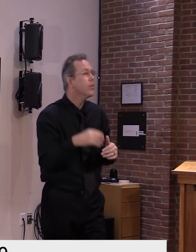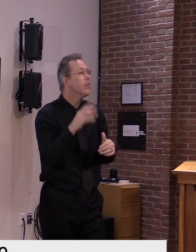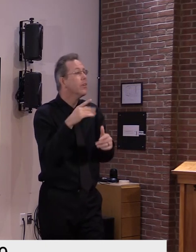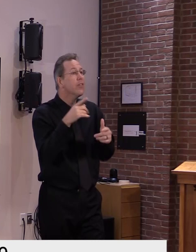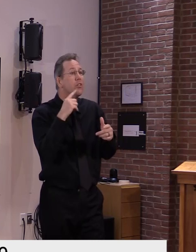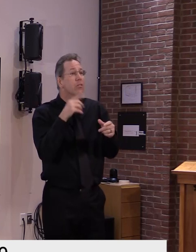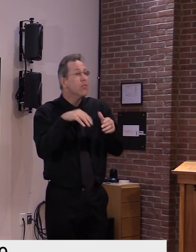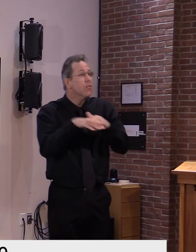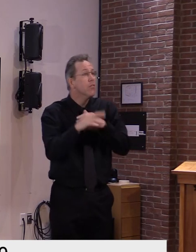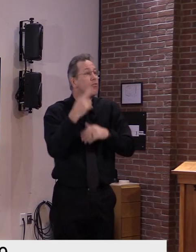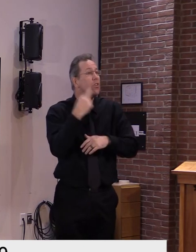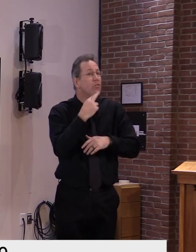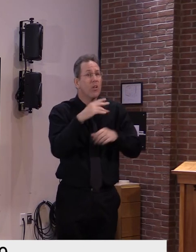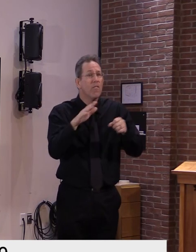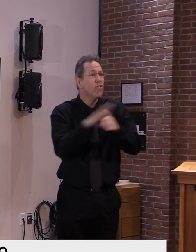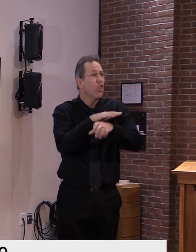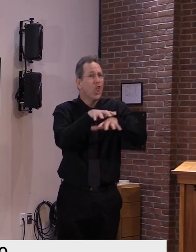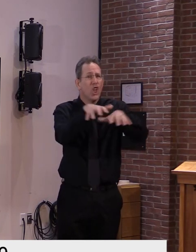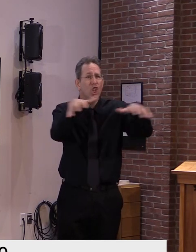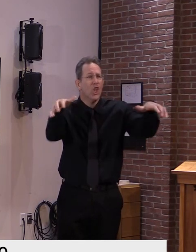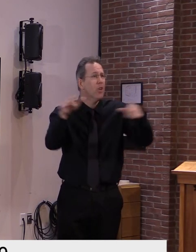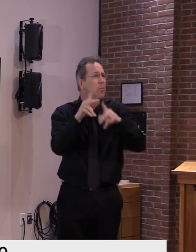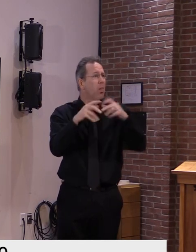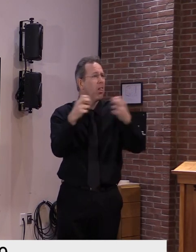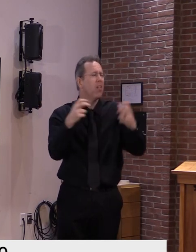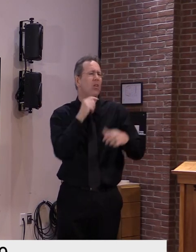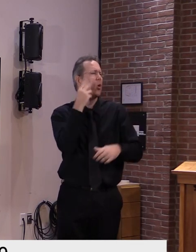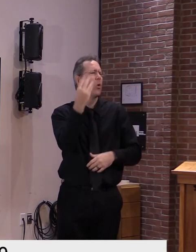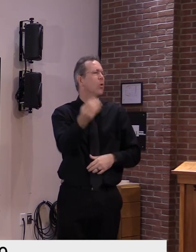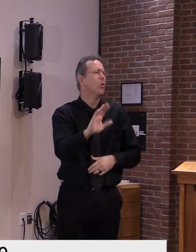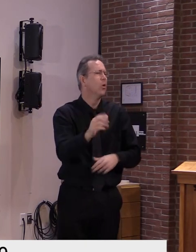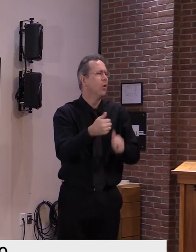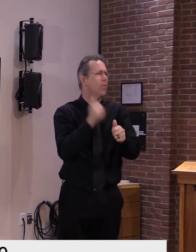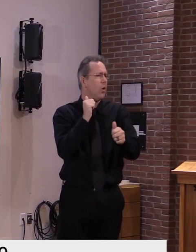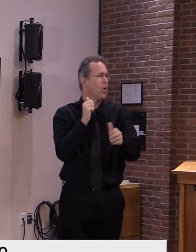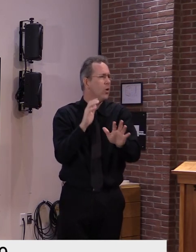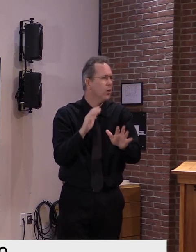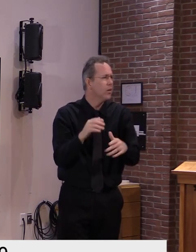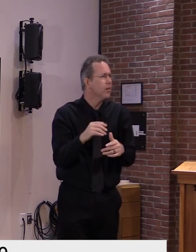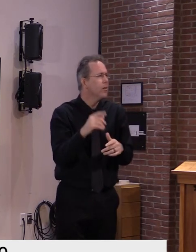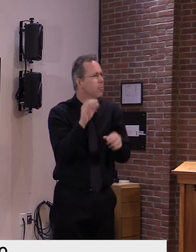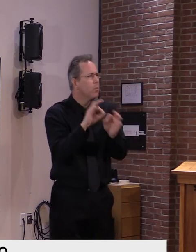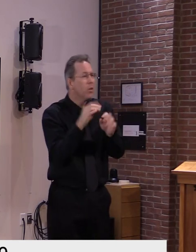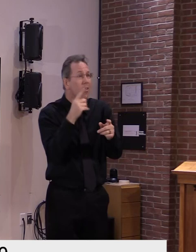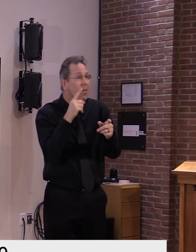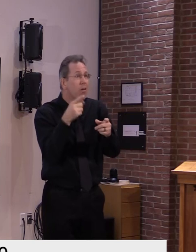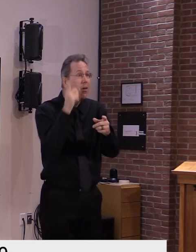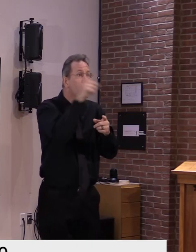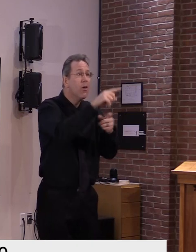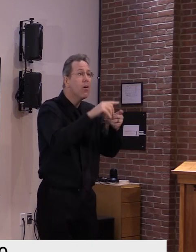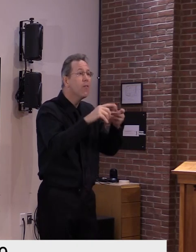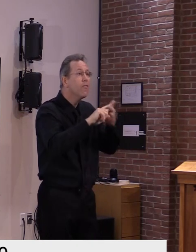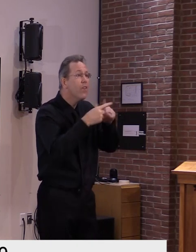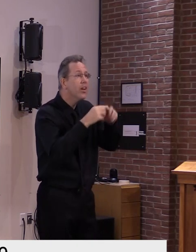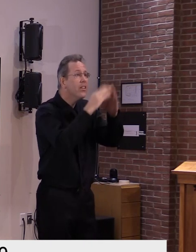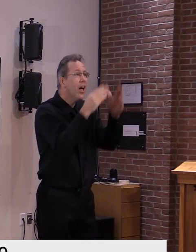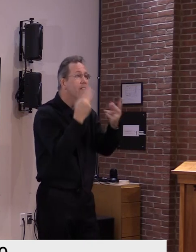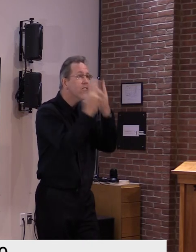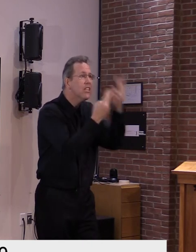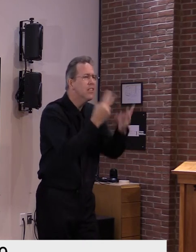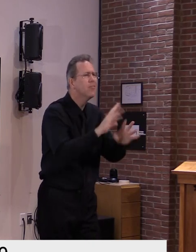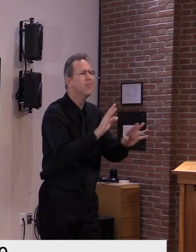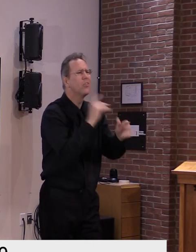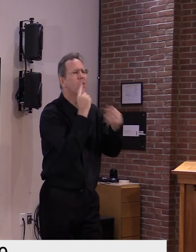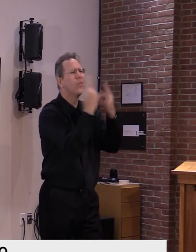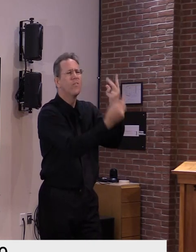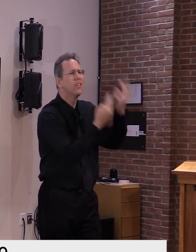one household per table, wearing a mask when you go in, taking names, making reservations, so forth and so